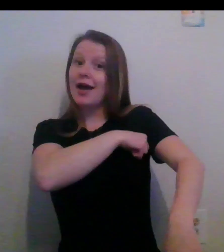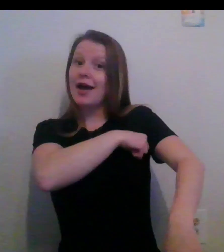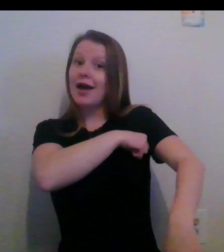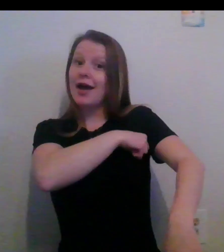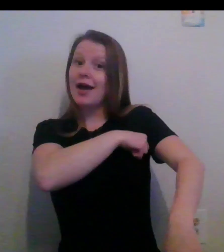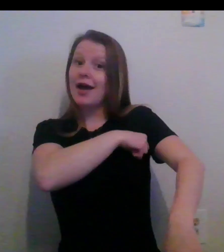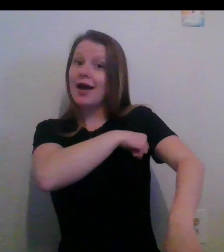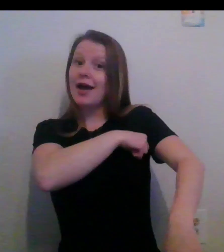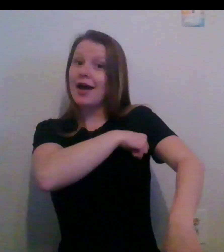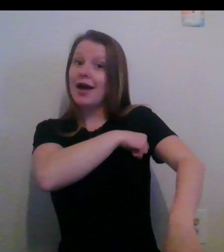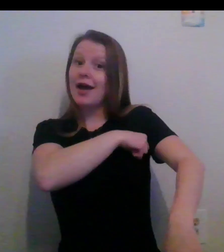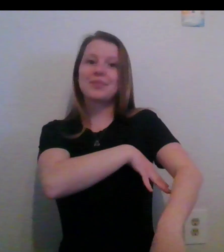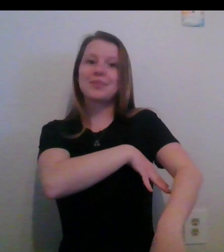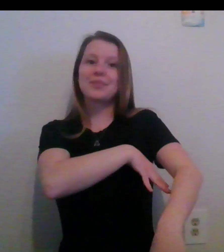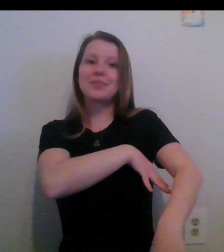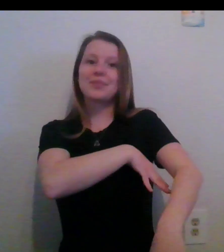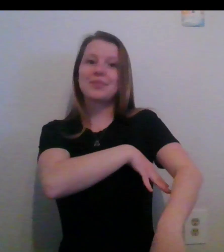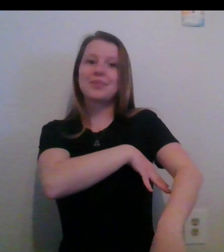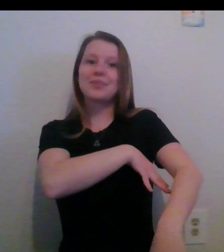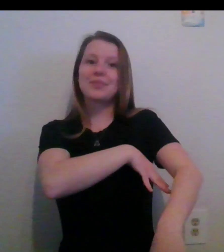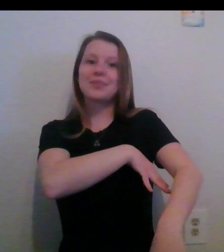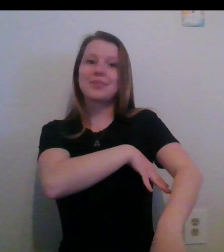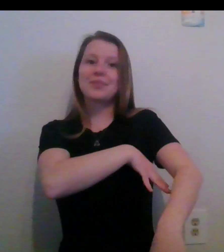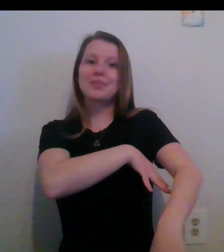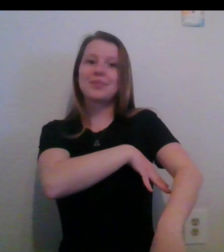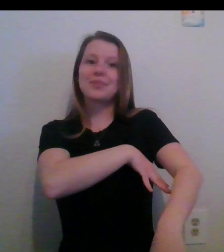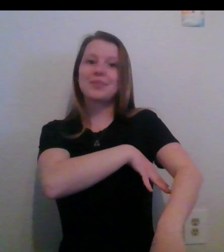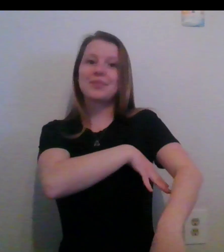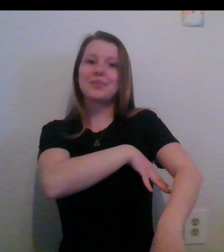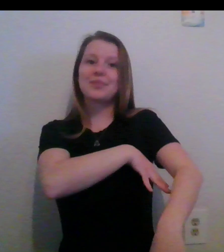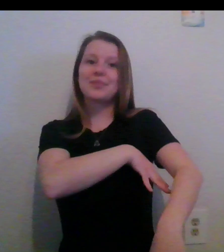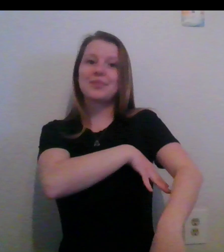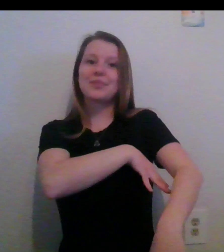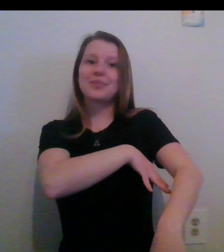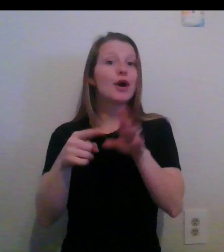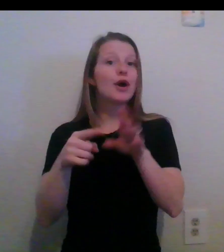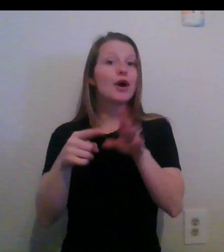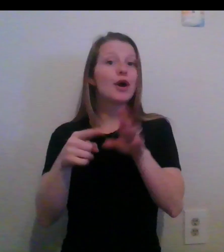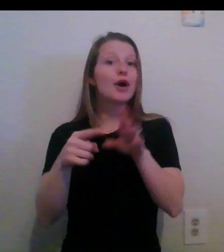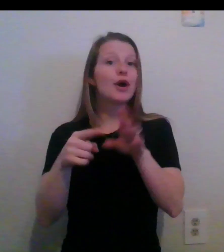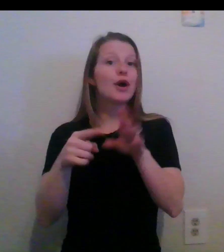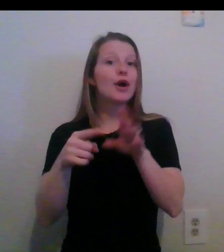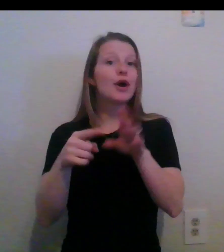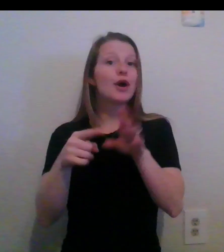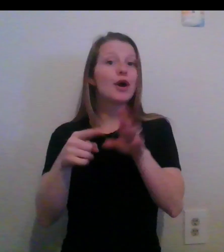Girls will also show a growth spurt. They may grow as much as several inches in a year.